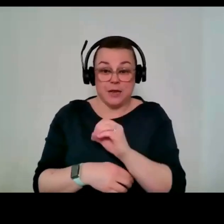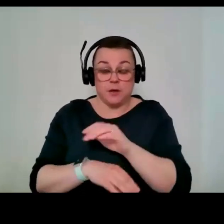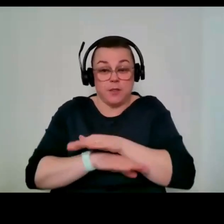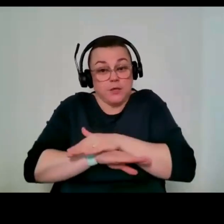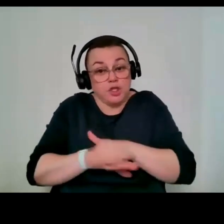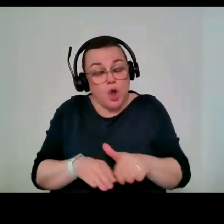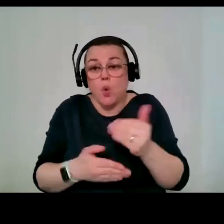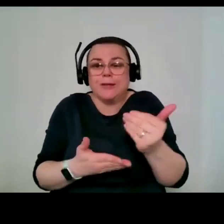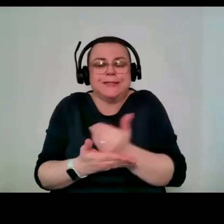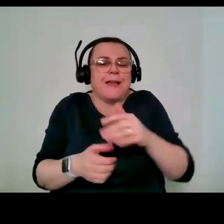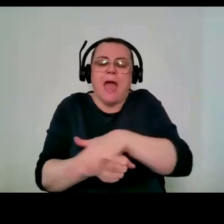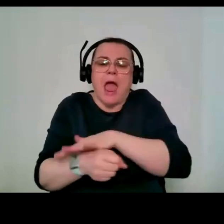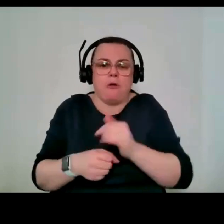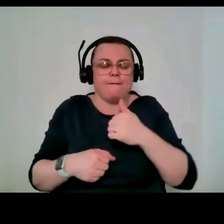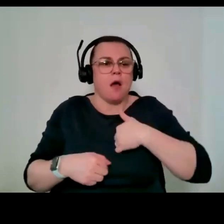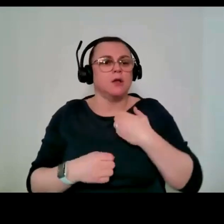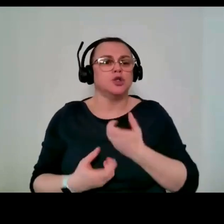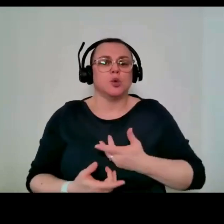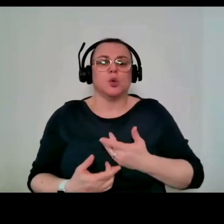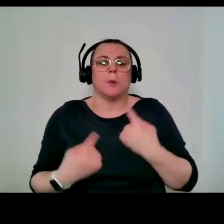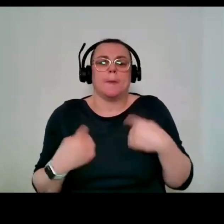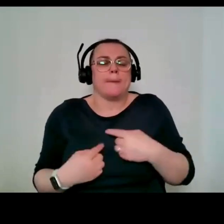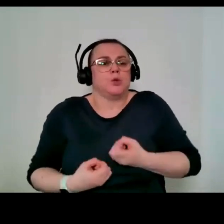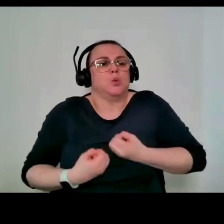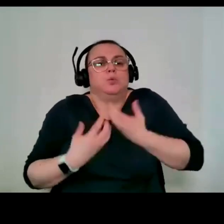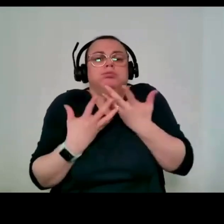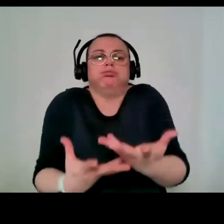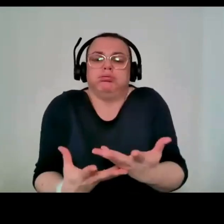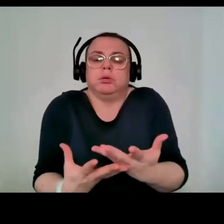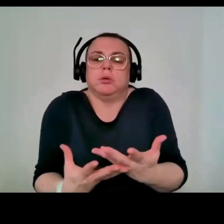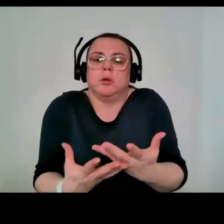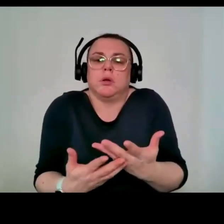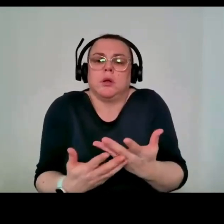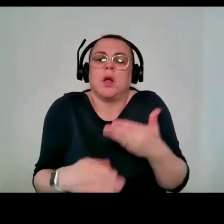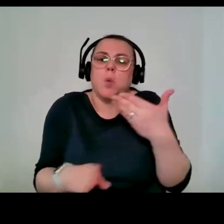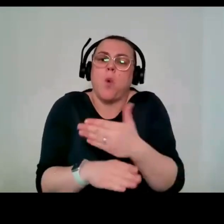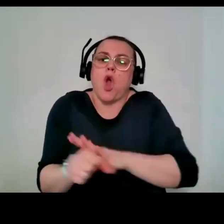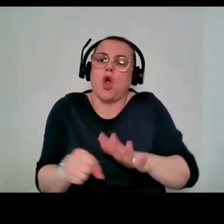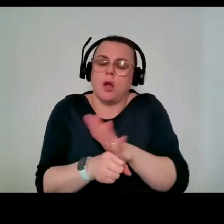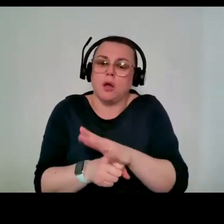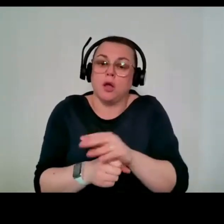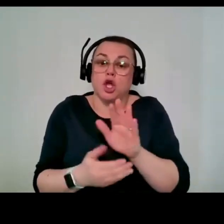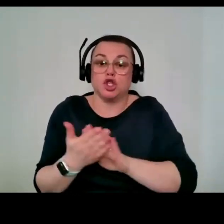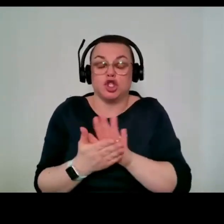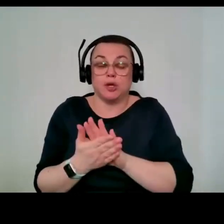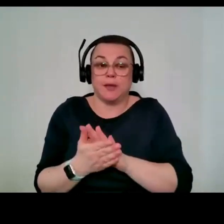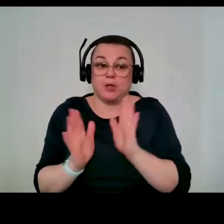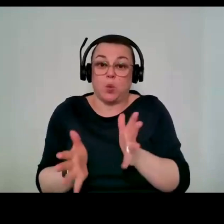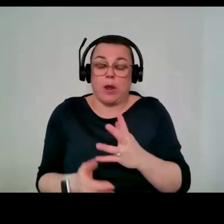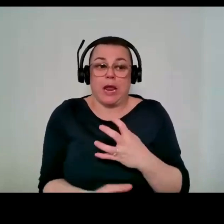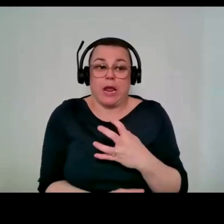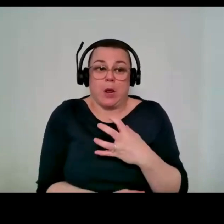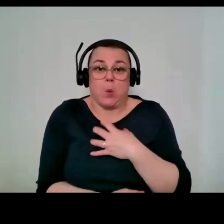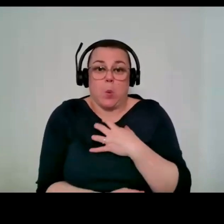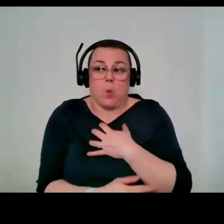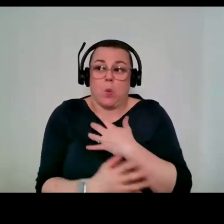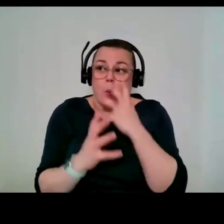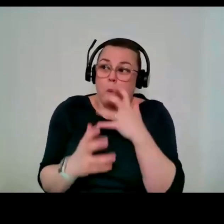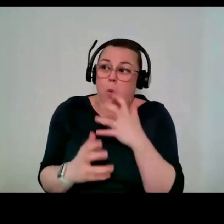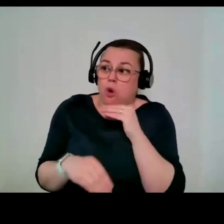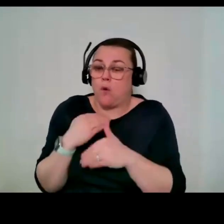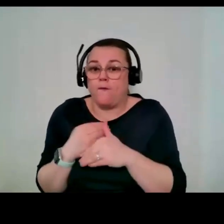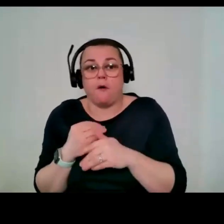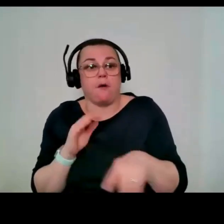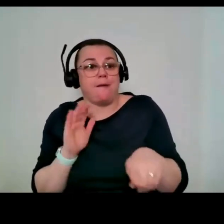safe space for us to talk about our hearing loss in the workplace. And instead, we're fearful of negative consequences